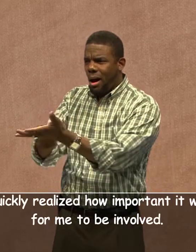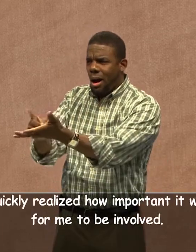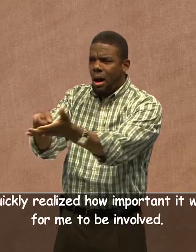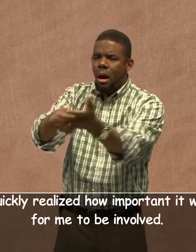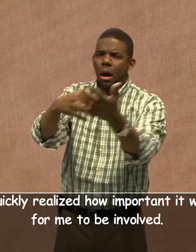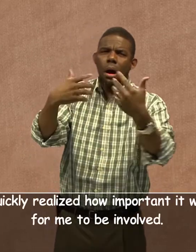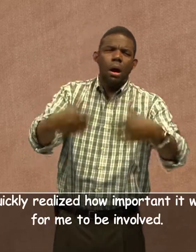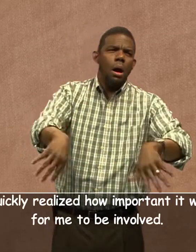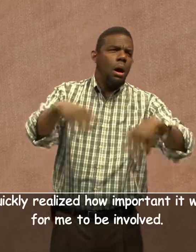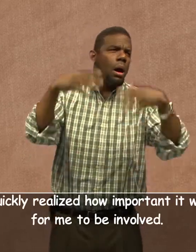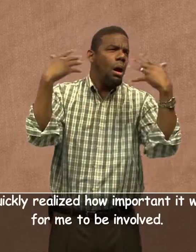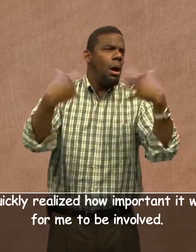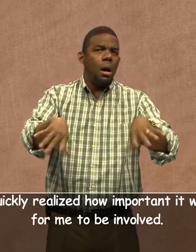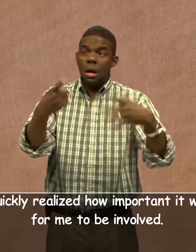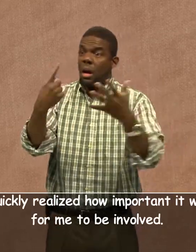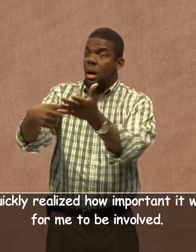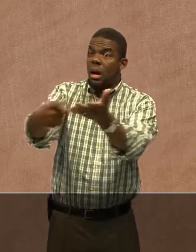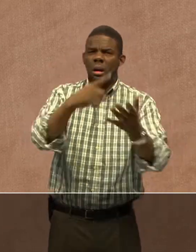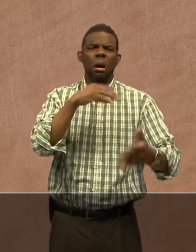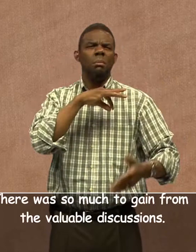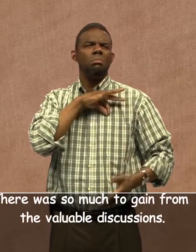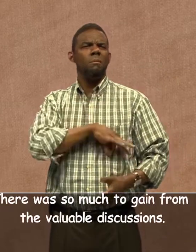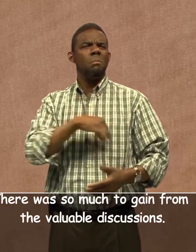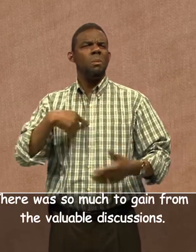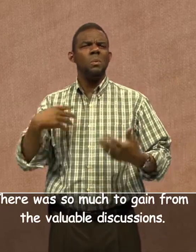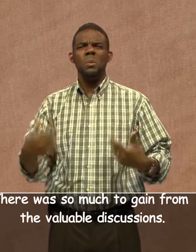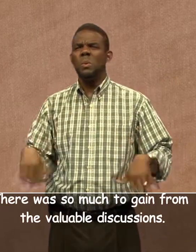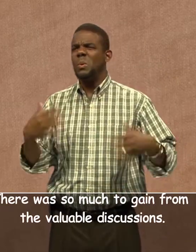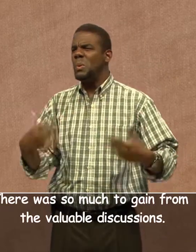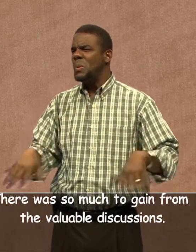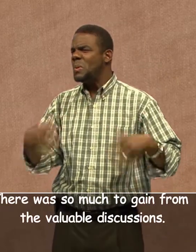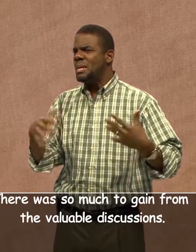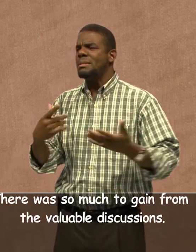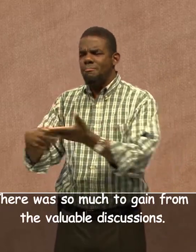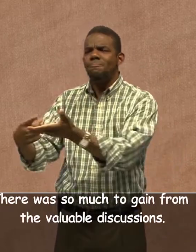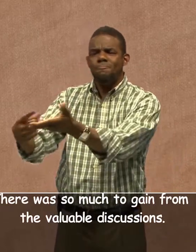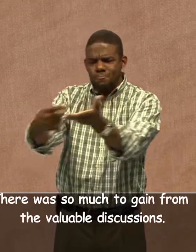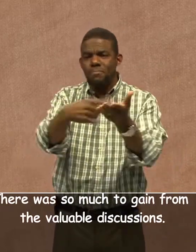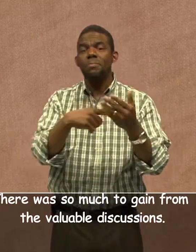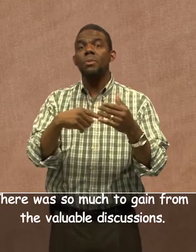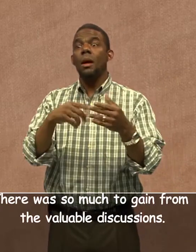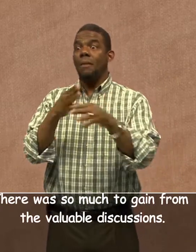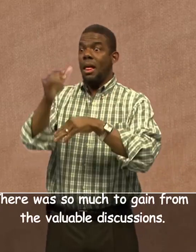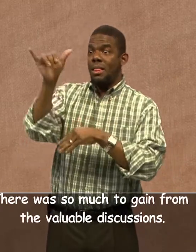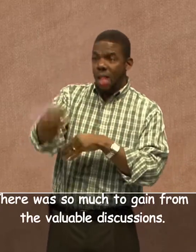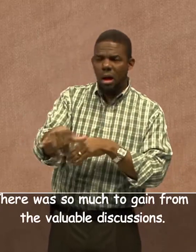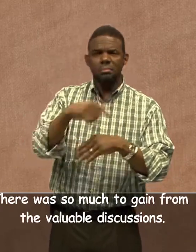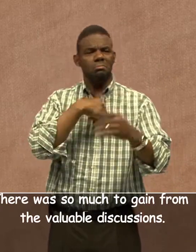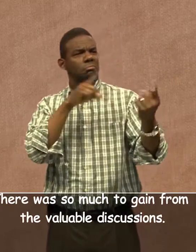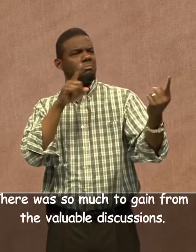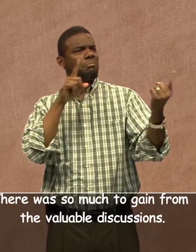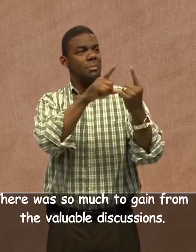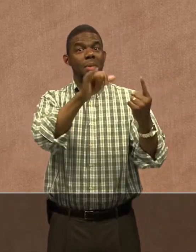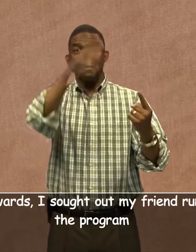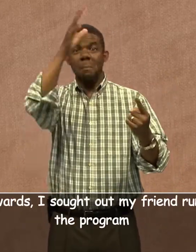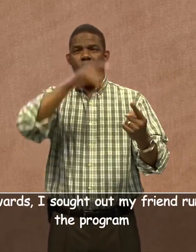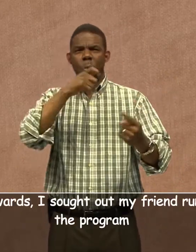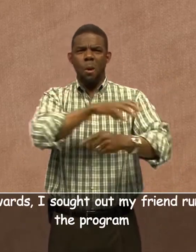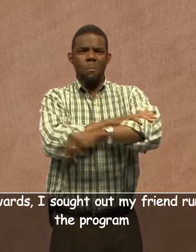important it was for me to be involved. There was so much to gain from the valuable discussions. Afterwards, I sought